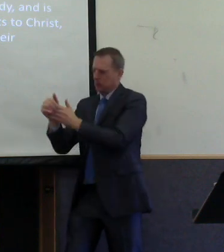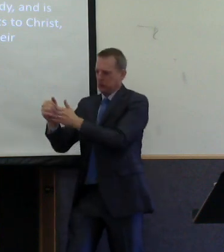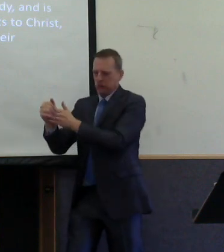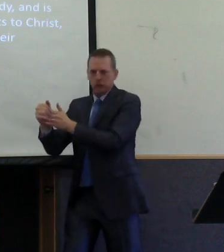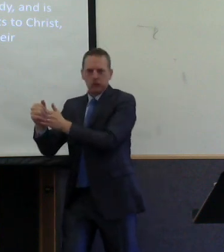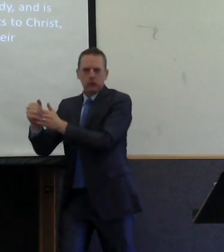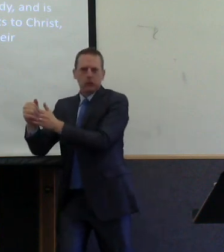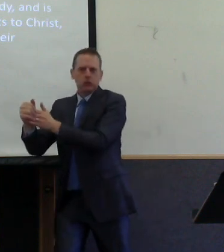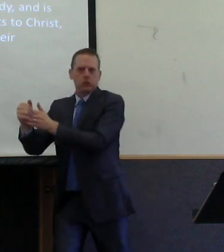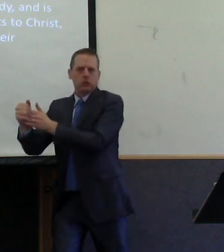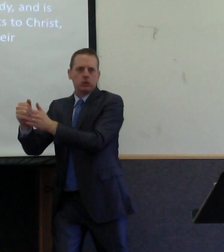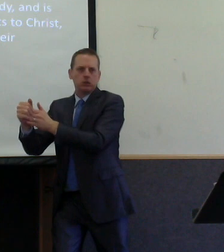to give comfort to the